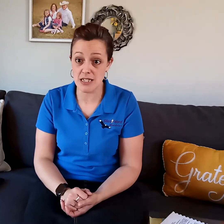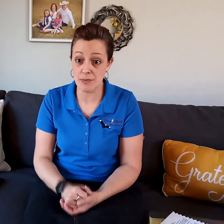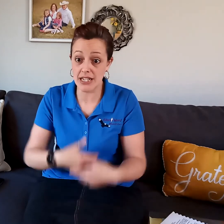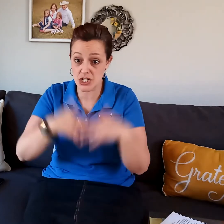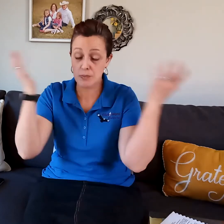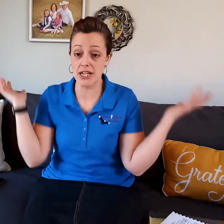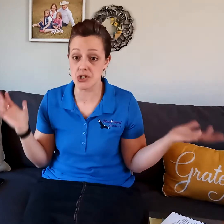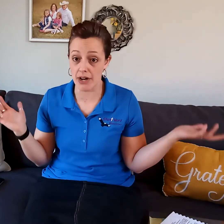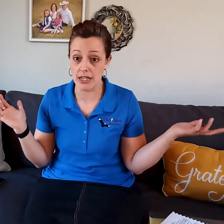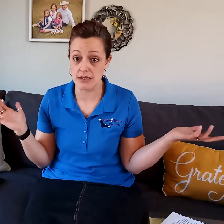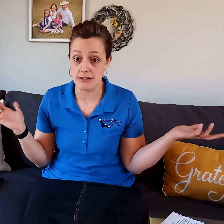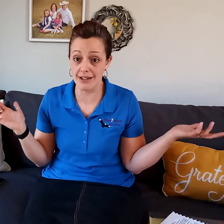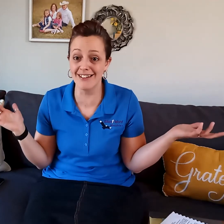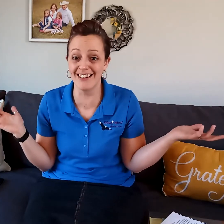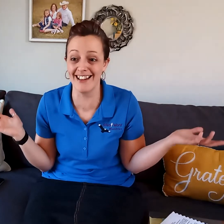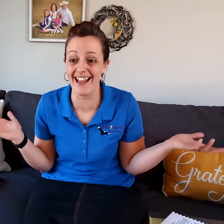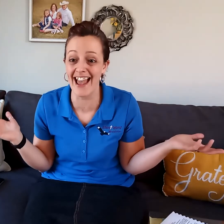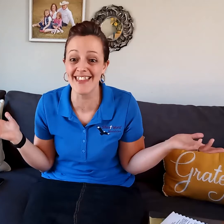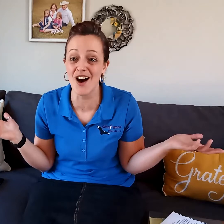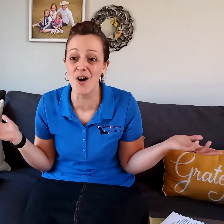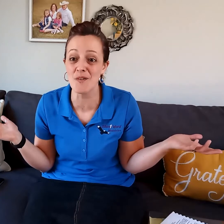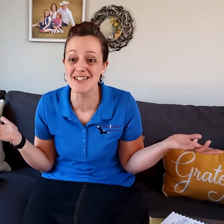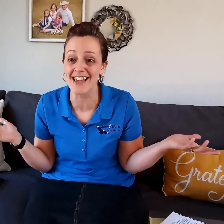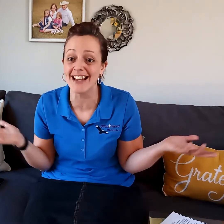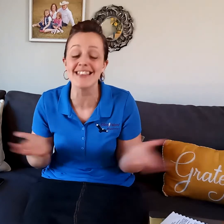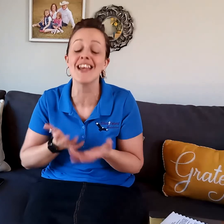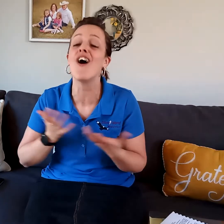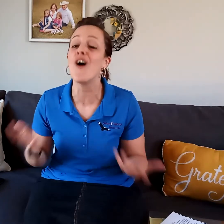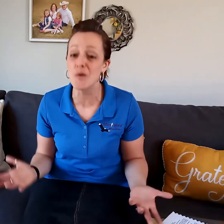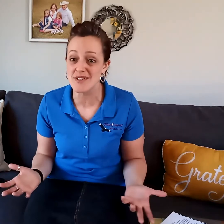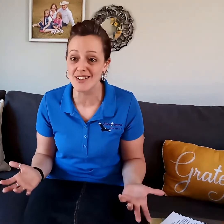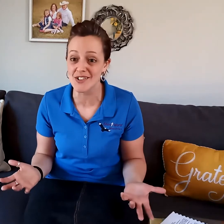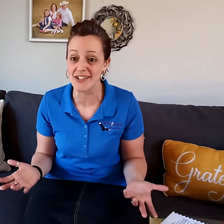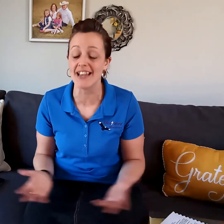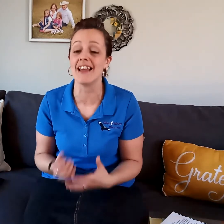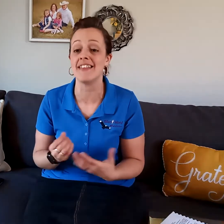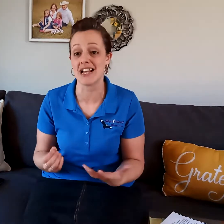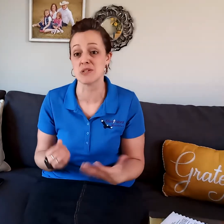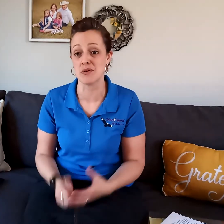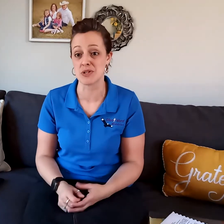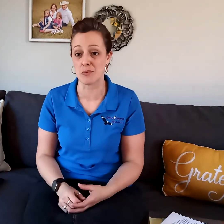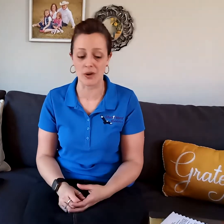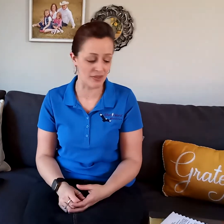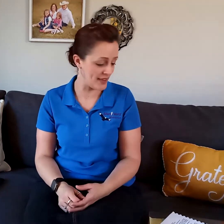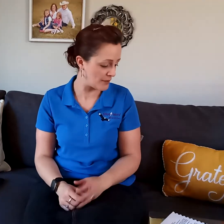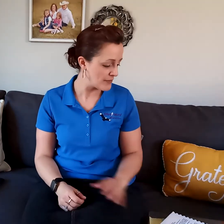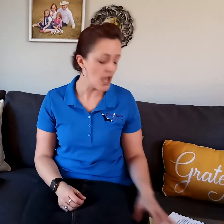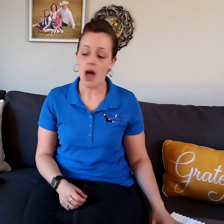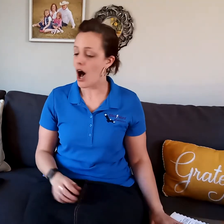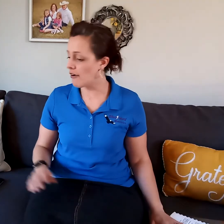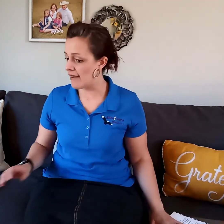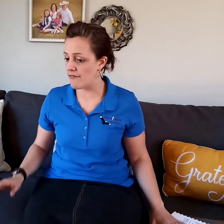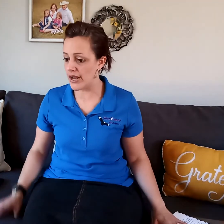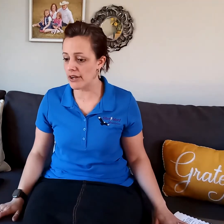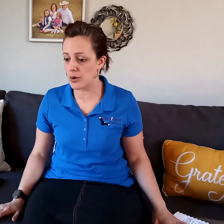but he just plays charades. And they always get it. They always understand, and that's the most important thing. All right, very